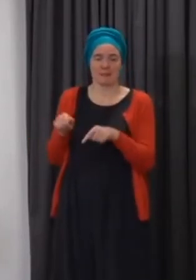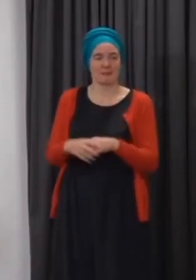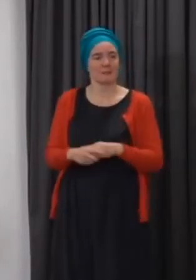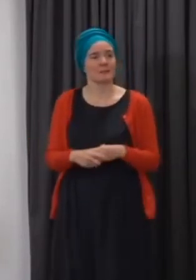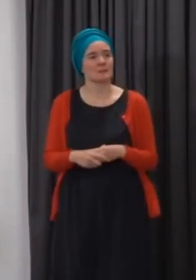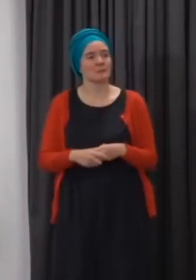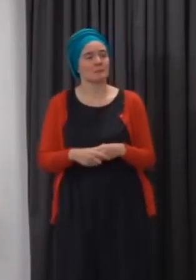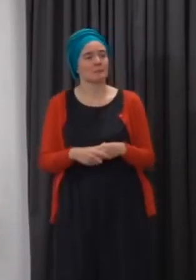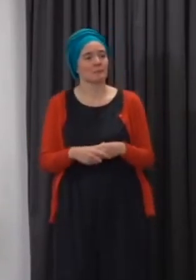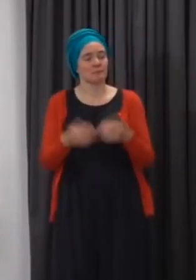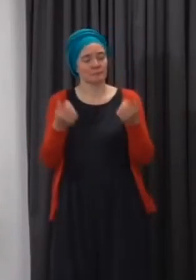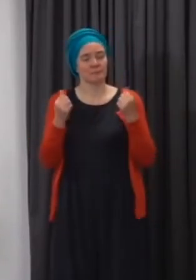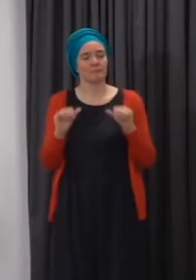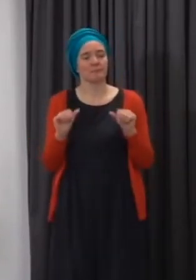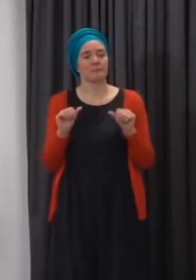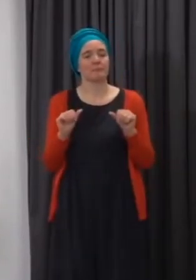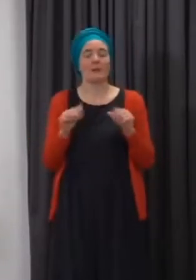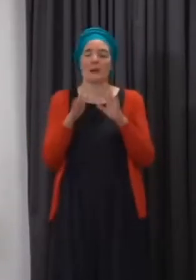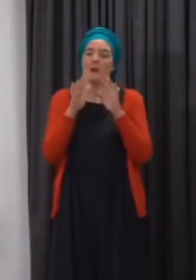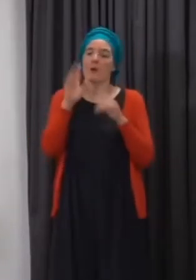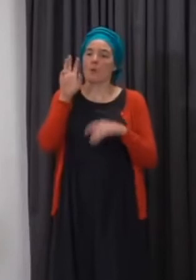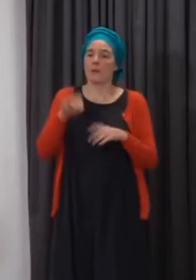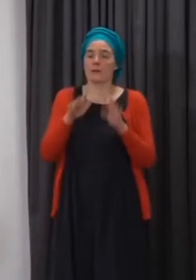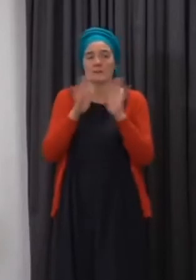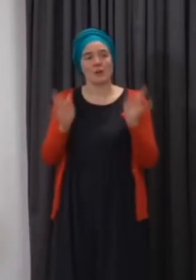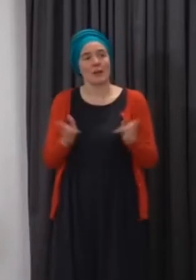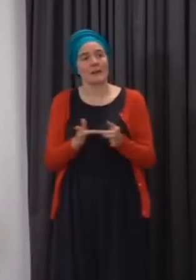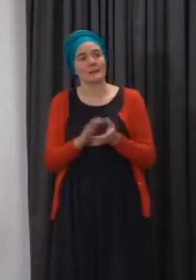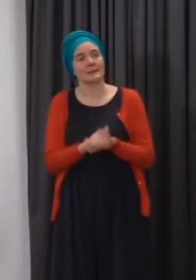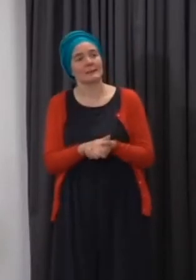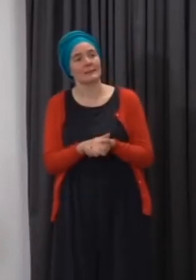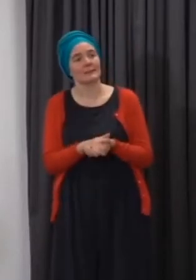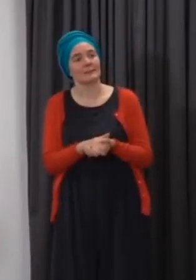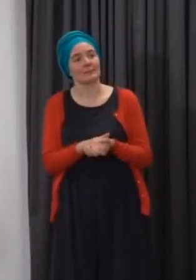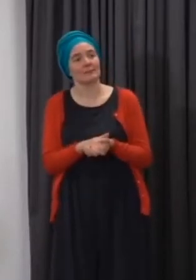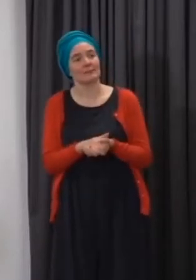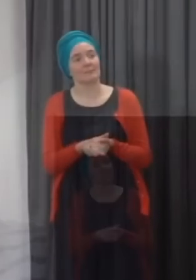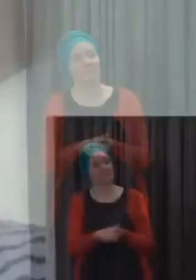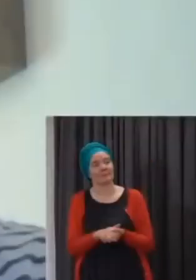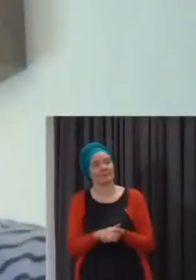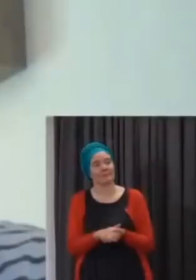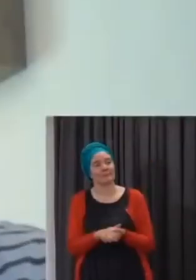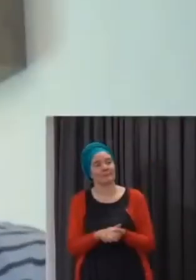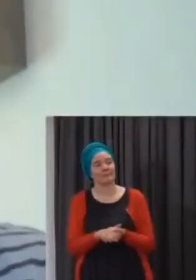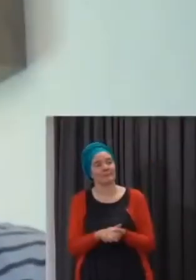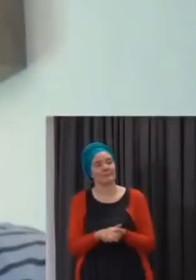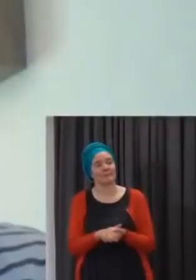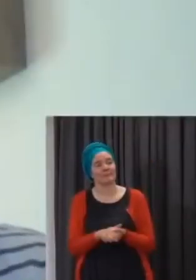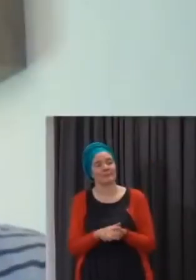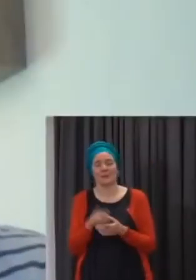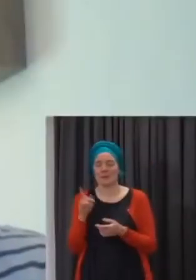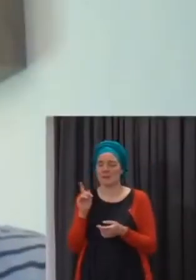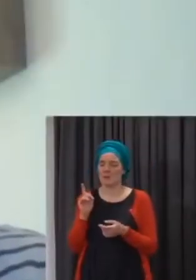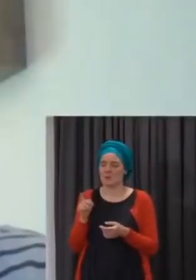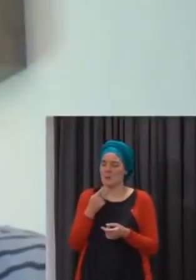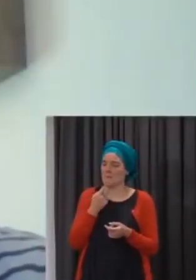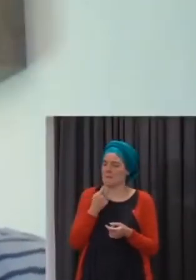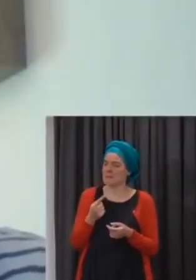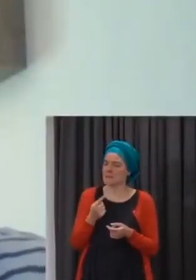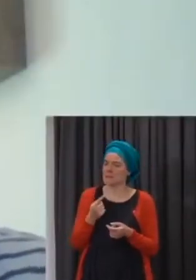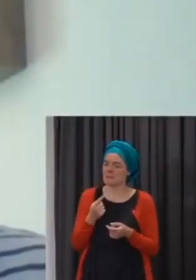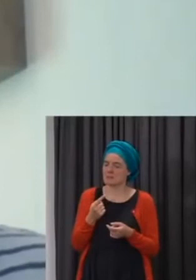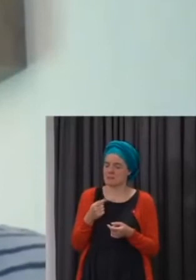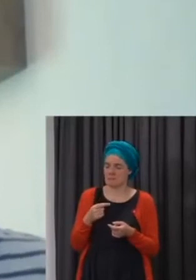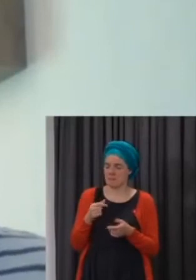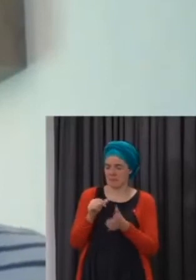Mark Smith from Wales Online. Nice to see you again, Mark. Nice to see you again as well, Dr. Goodall. You mentioned at the very start of this